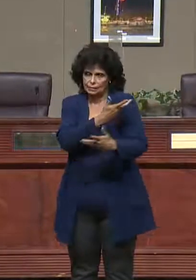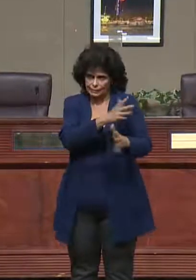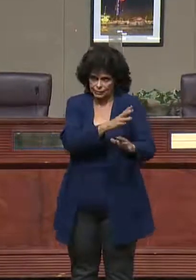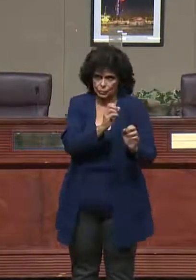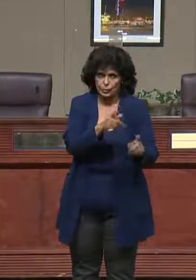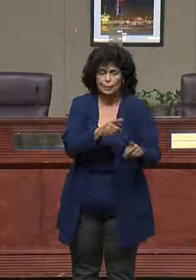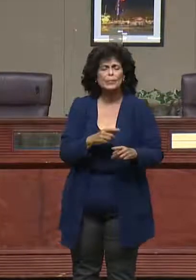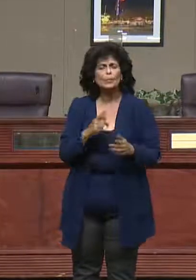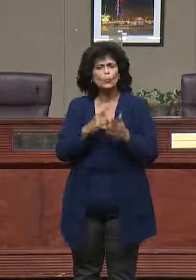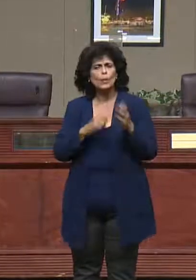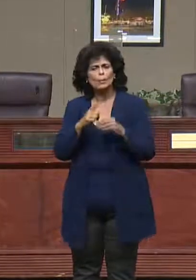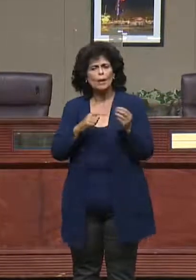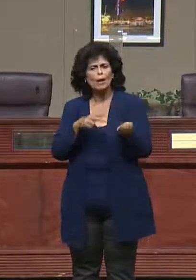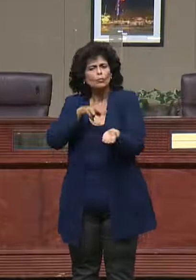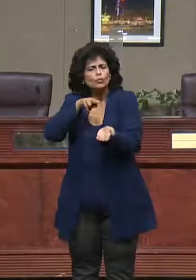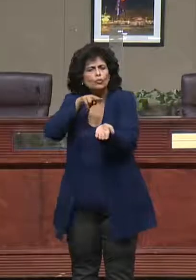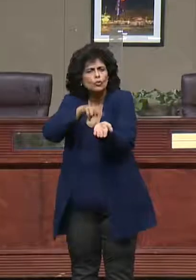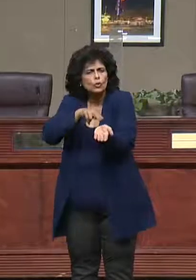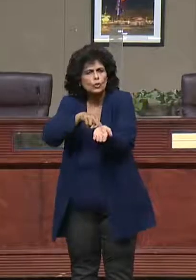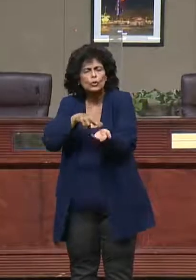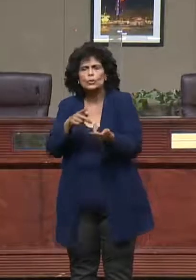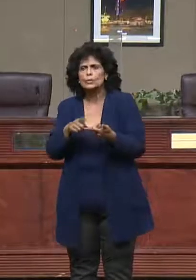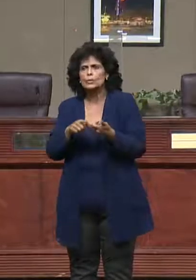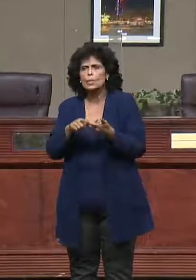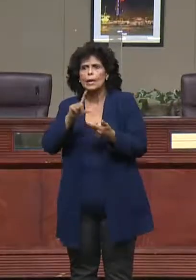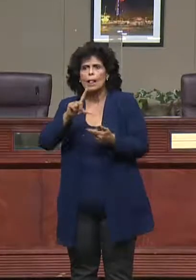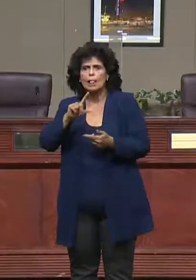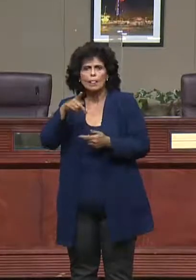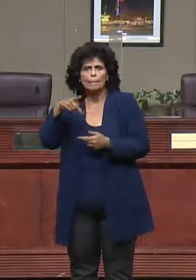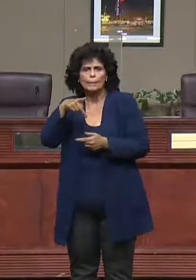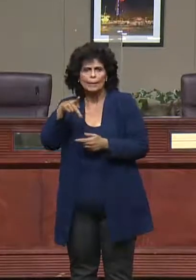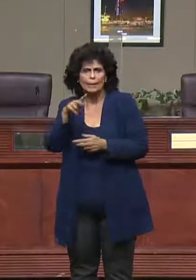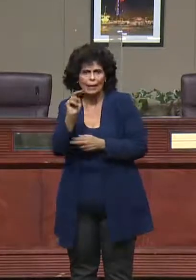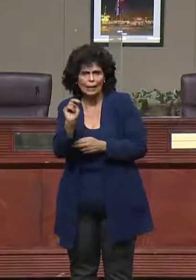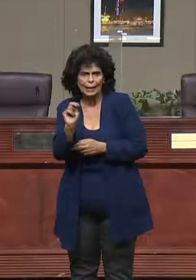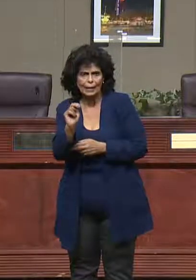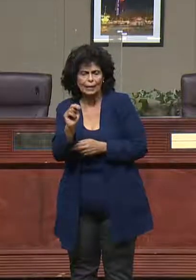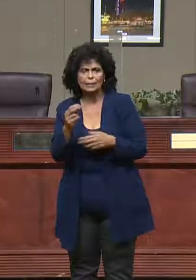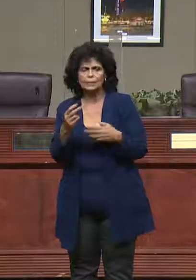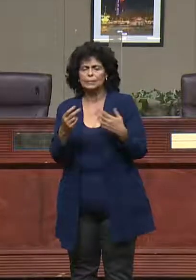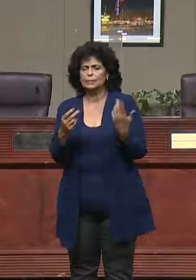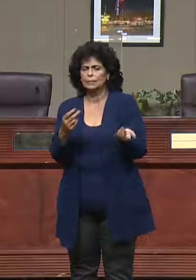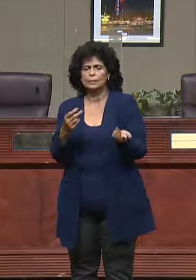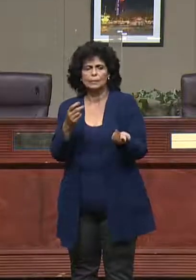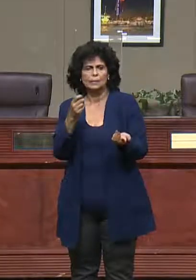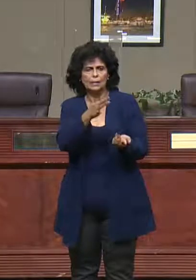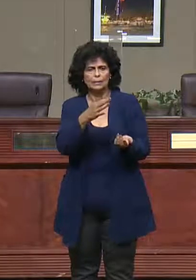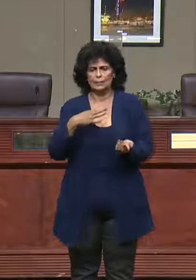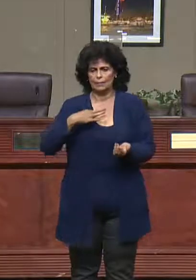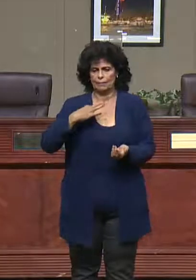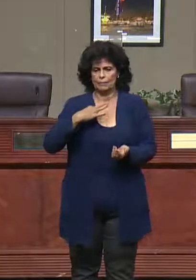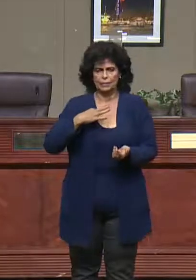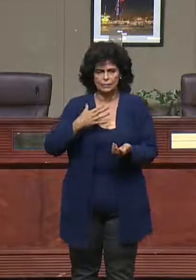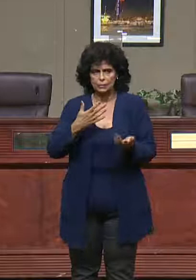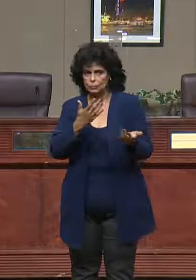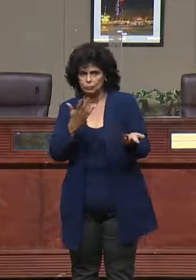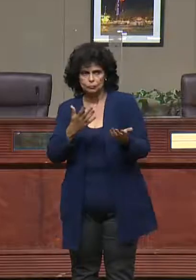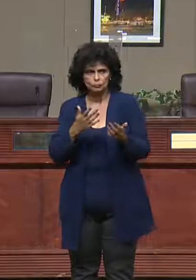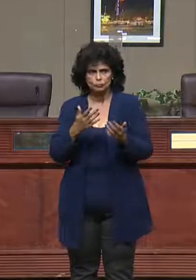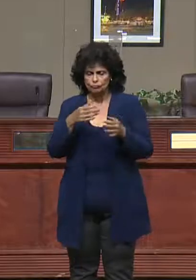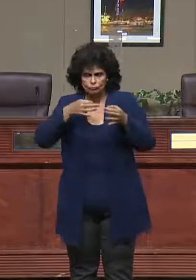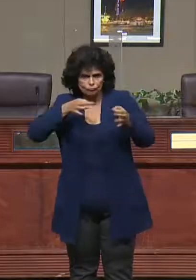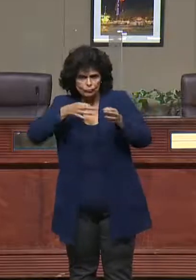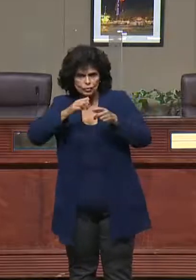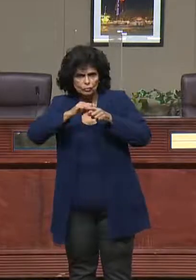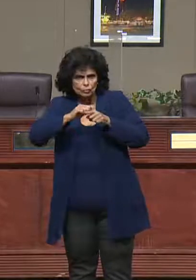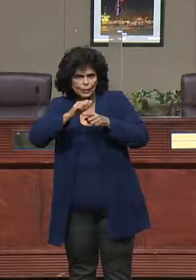and LPNs that are going to volunteer, kind of what goes into their responsibilities or training that you'll need from them? And also,